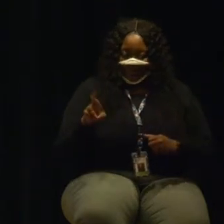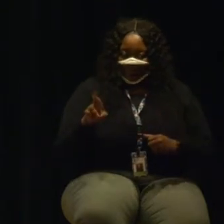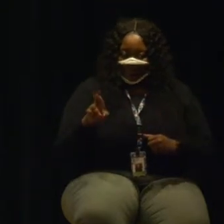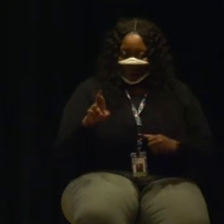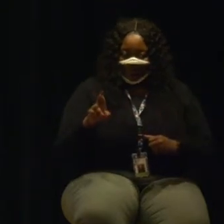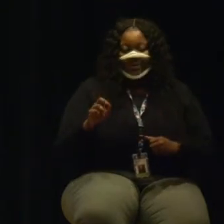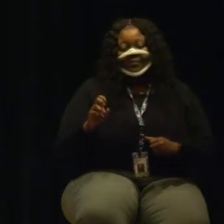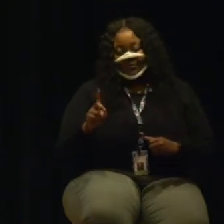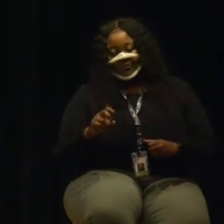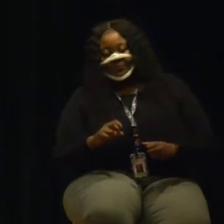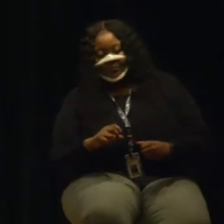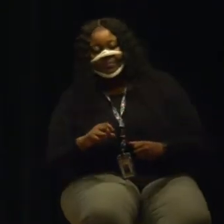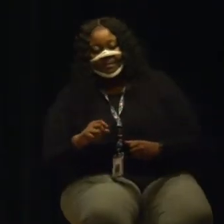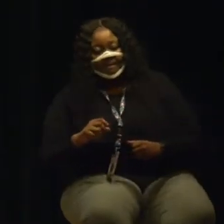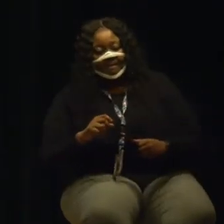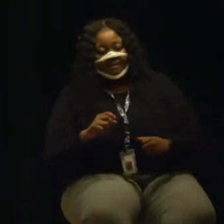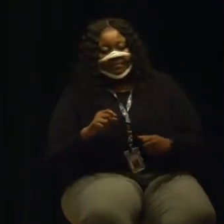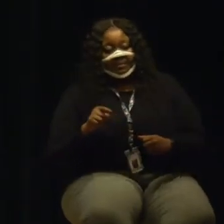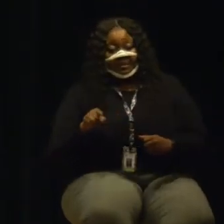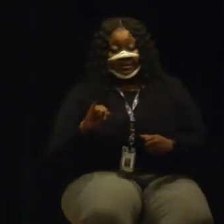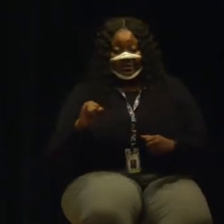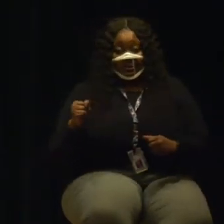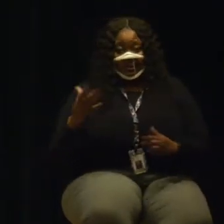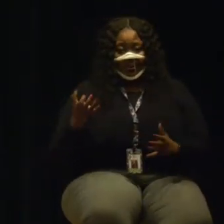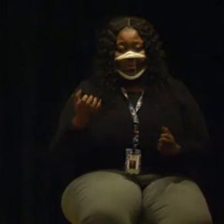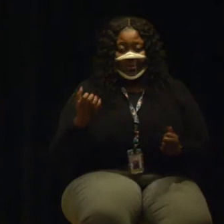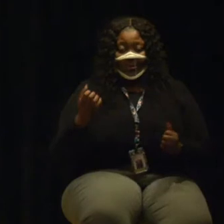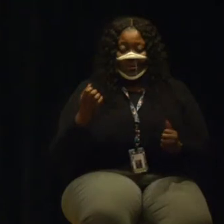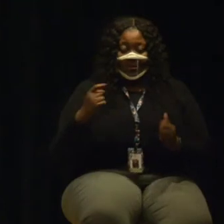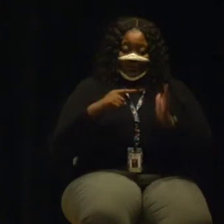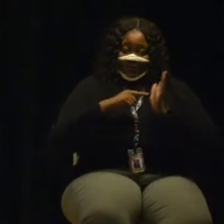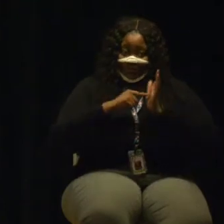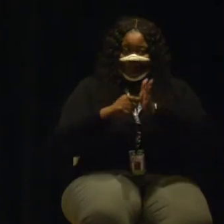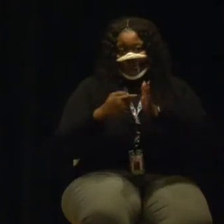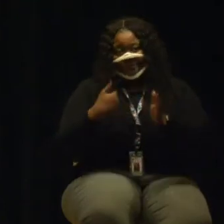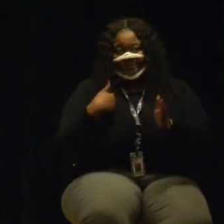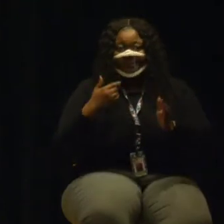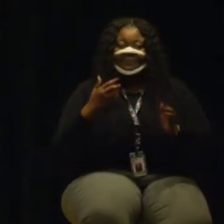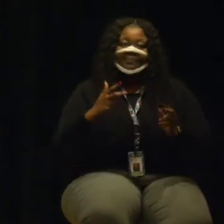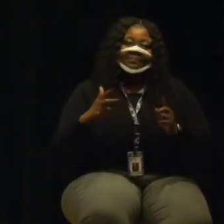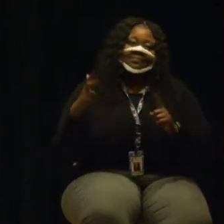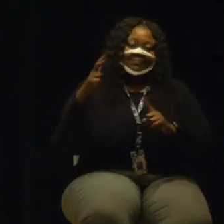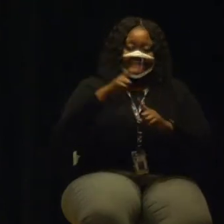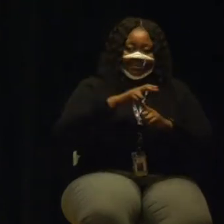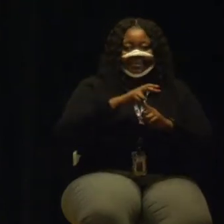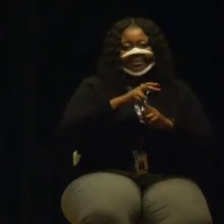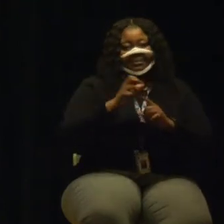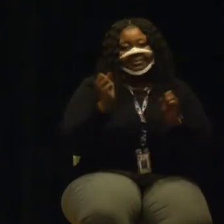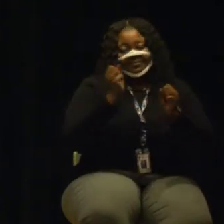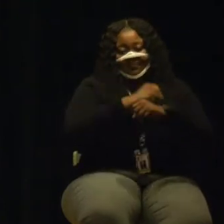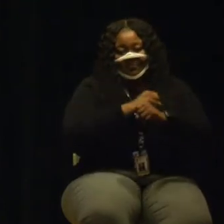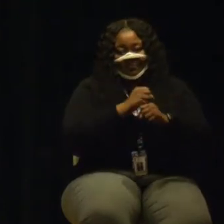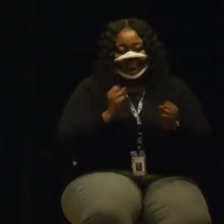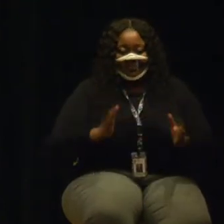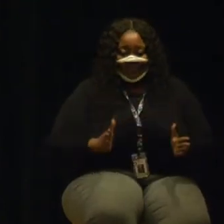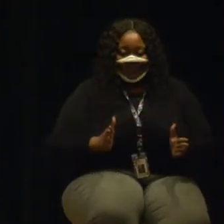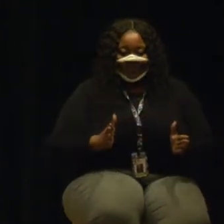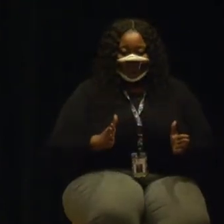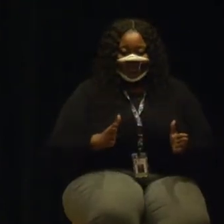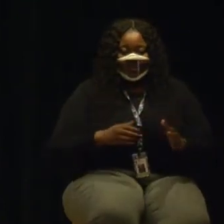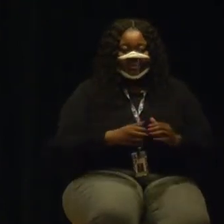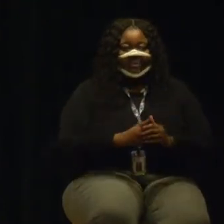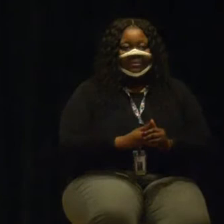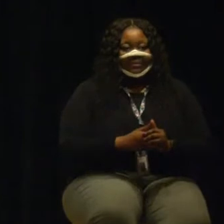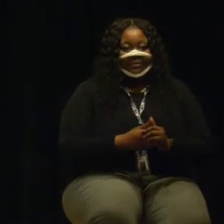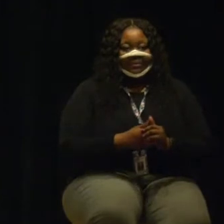be seen as the greatest boxer of his time, but he also wanted that money. You know, he wasn't fighting because he wanted to